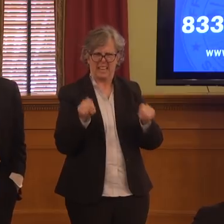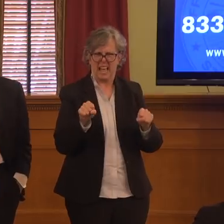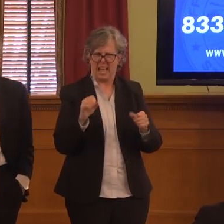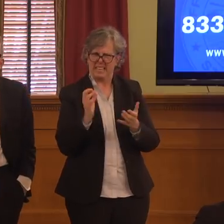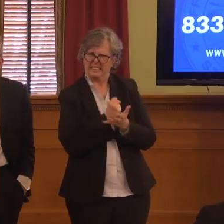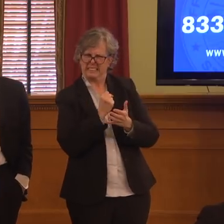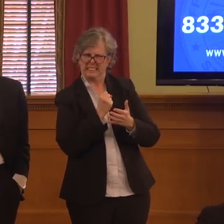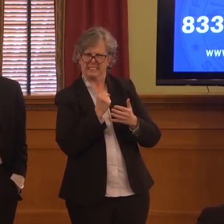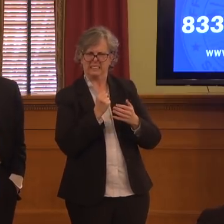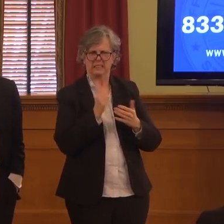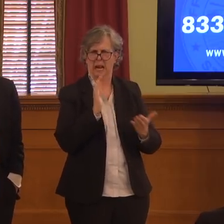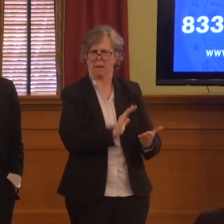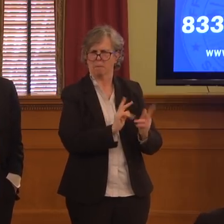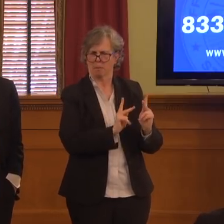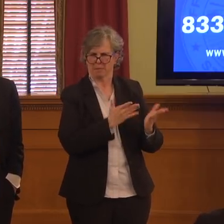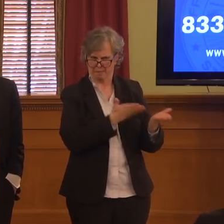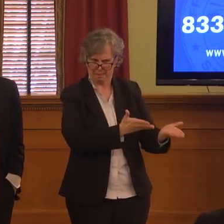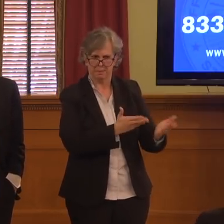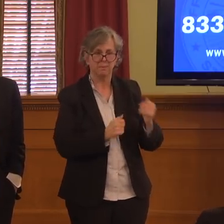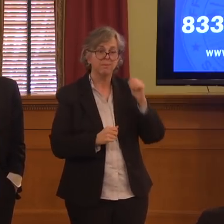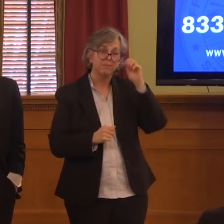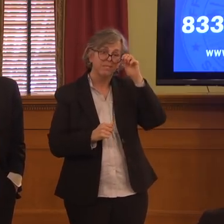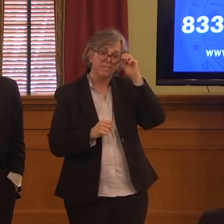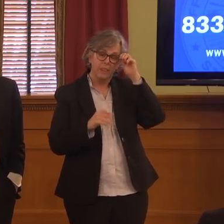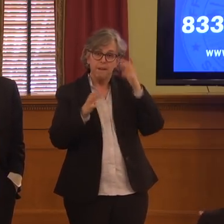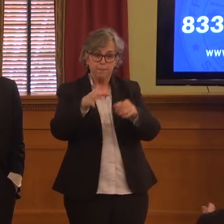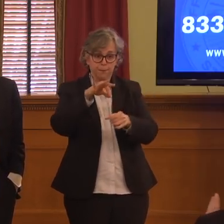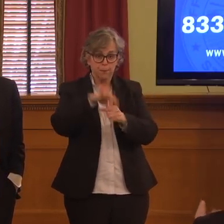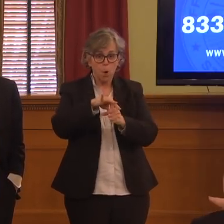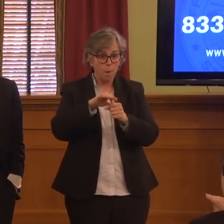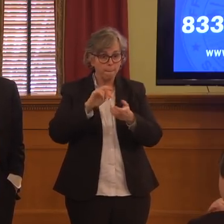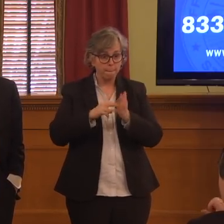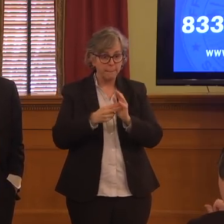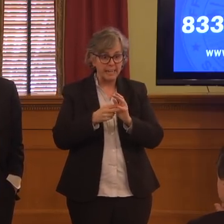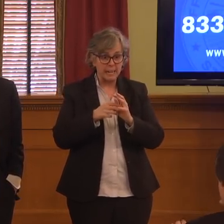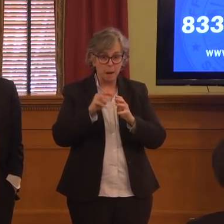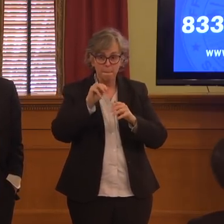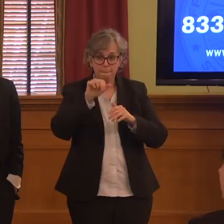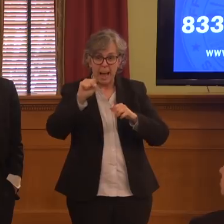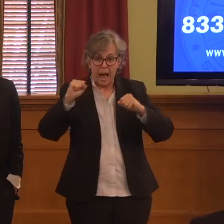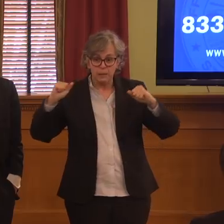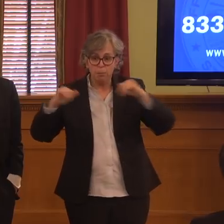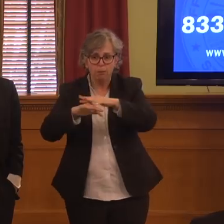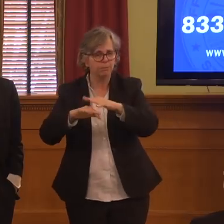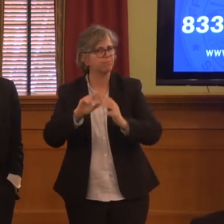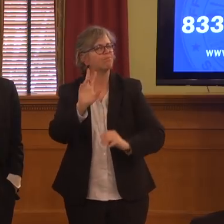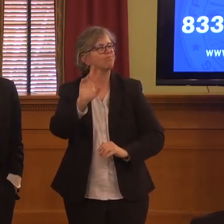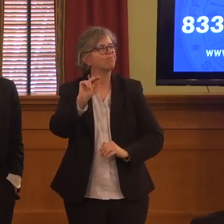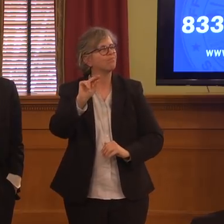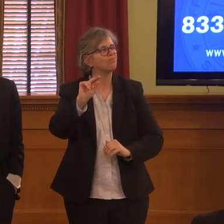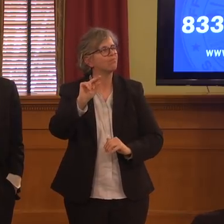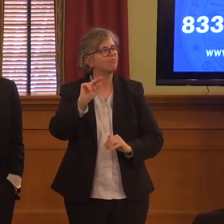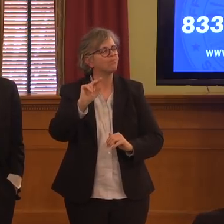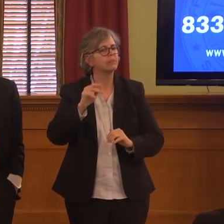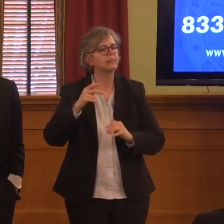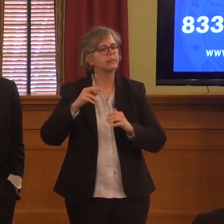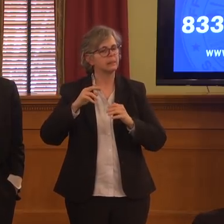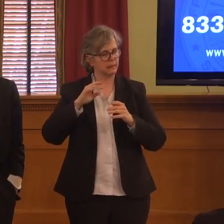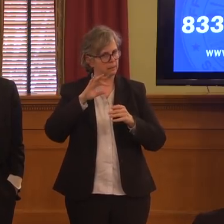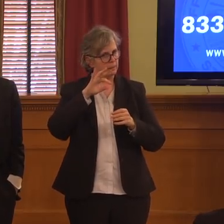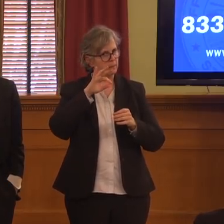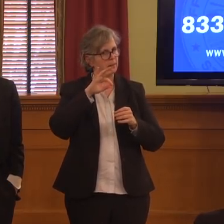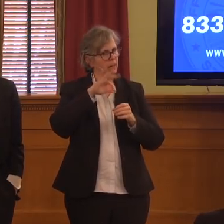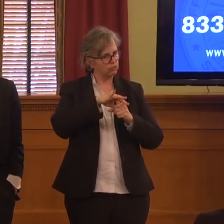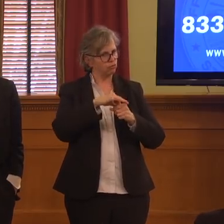Voting does not meet the definition of a mass gathering. Election Day will go on as planned.